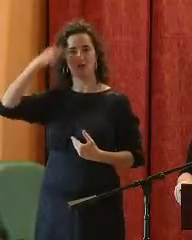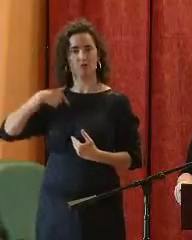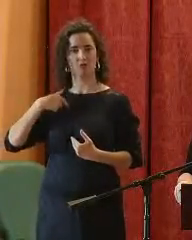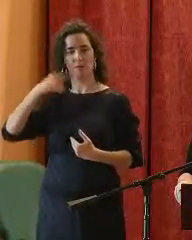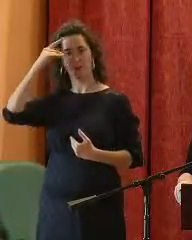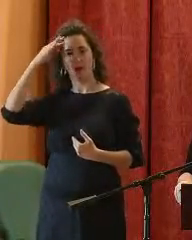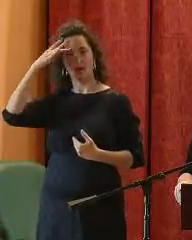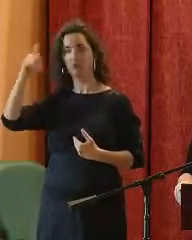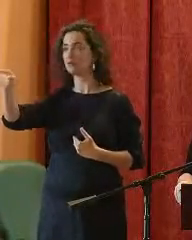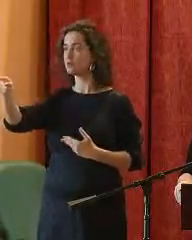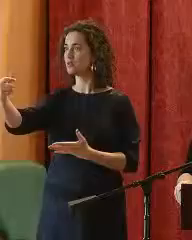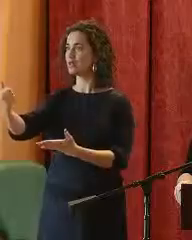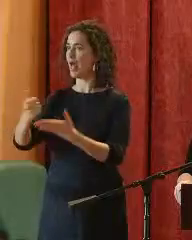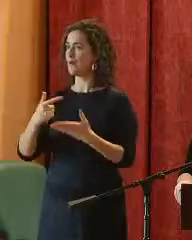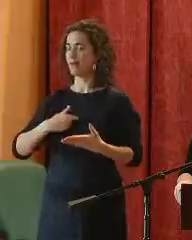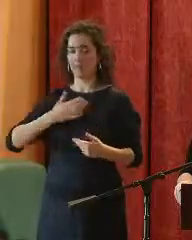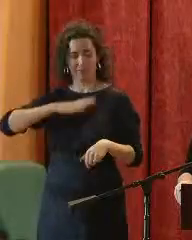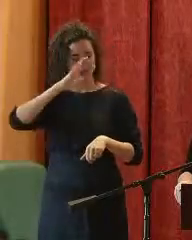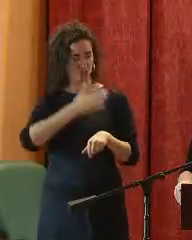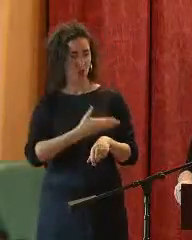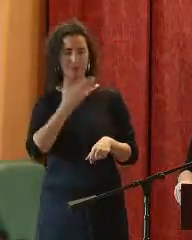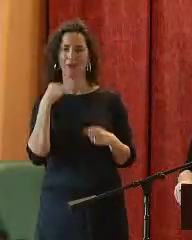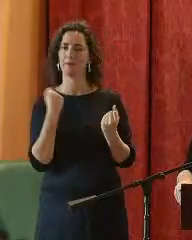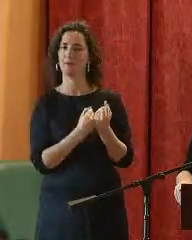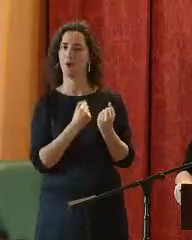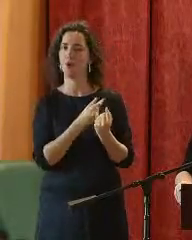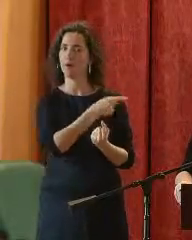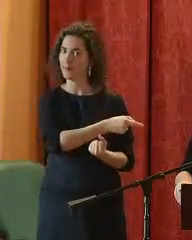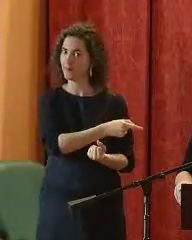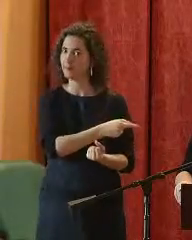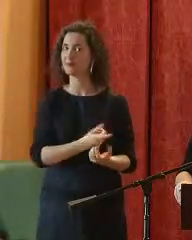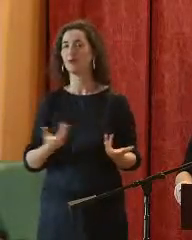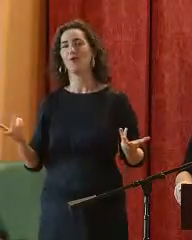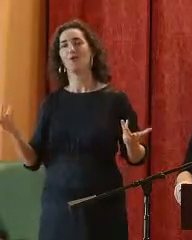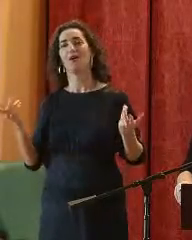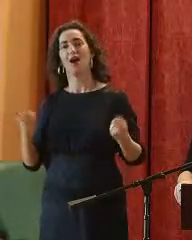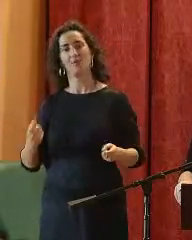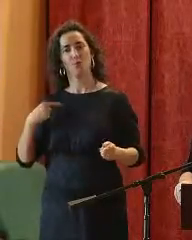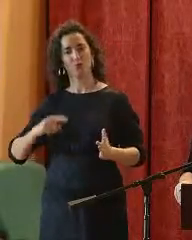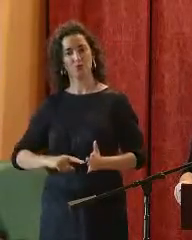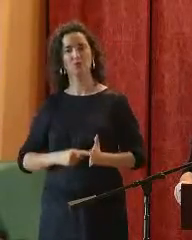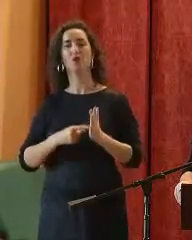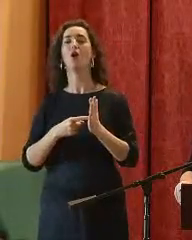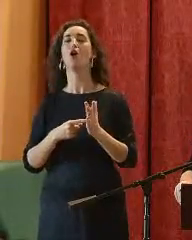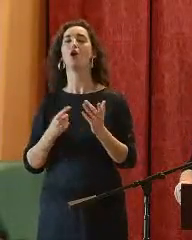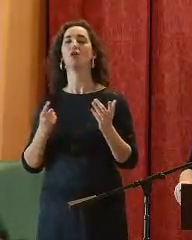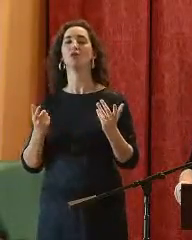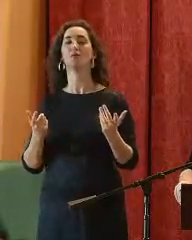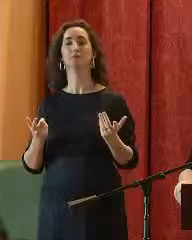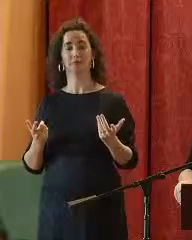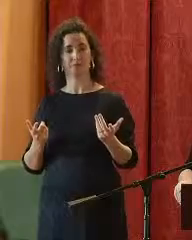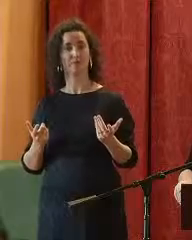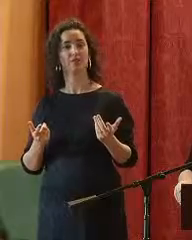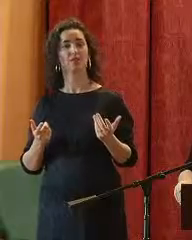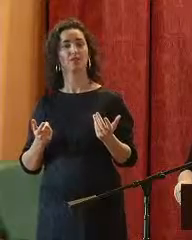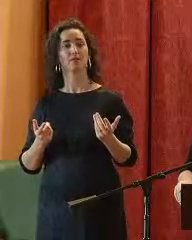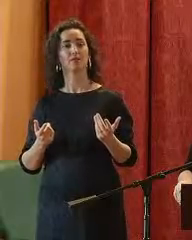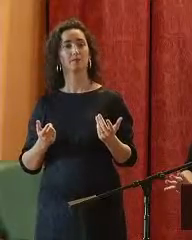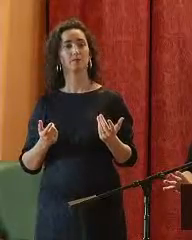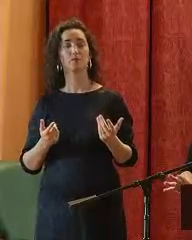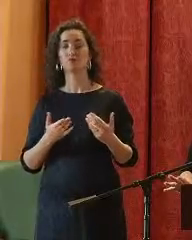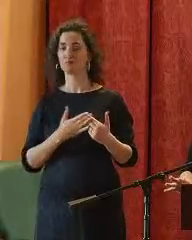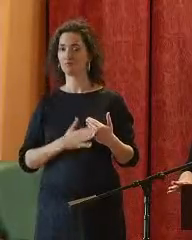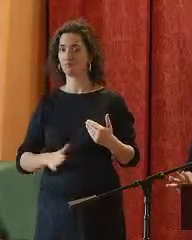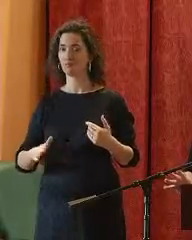to be able to support him the best way that we could. And so we started from jump, actually.